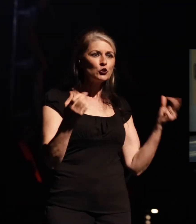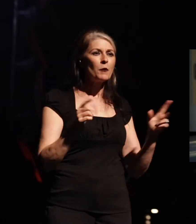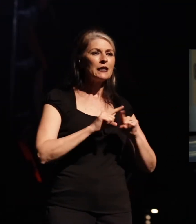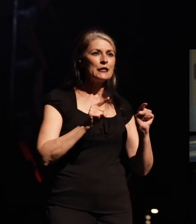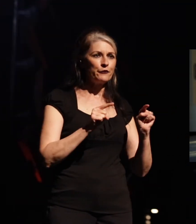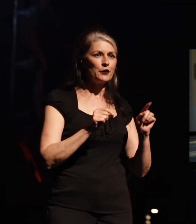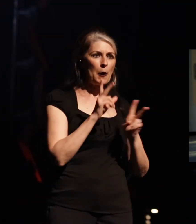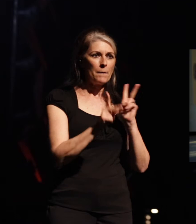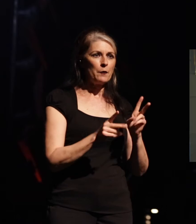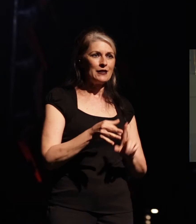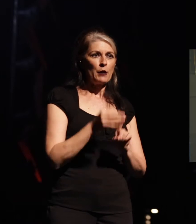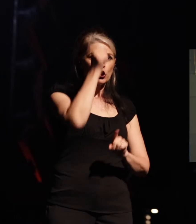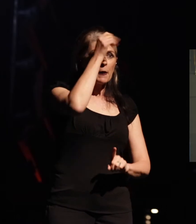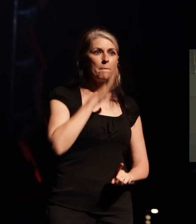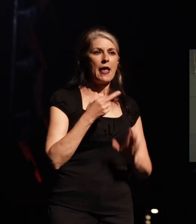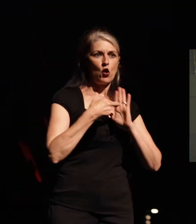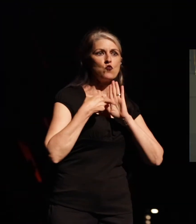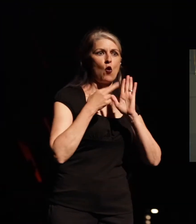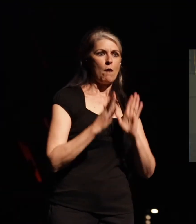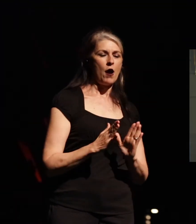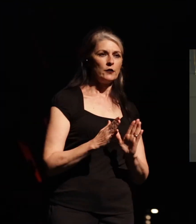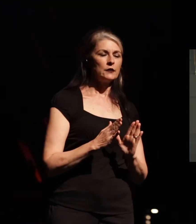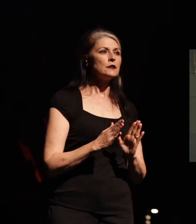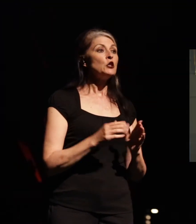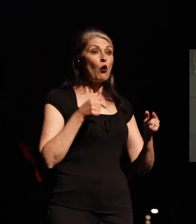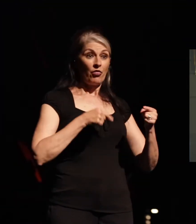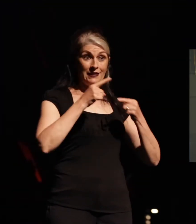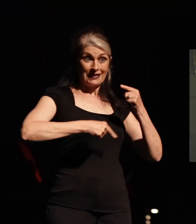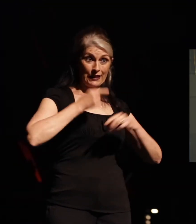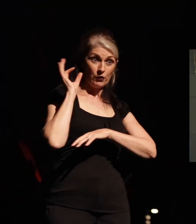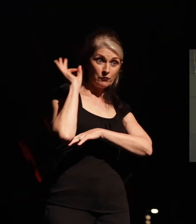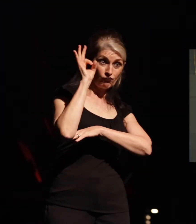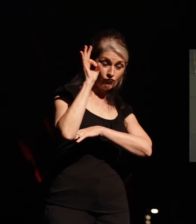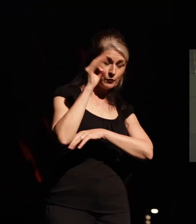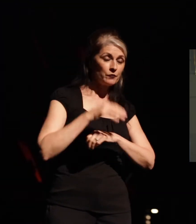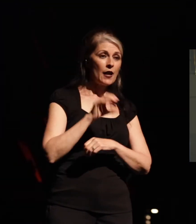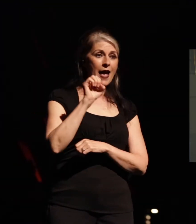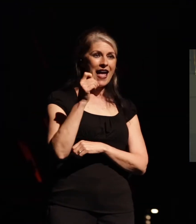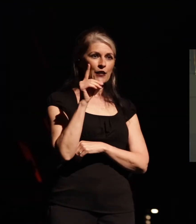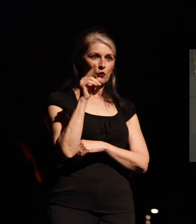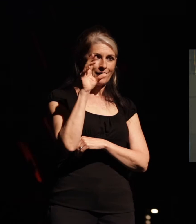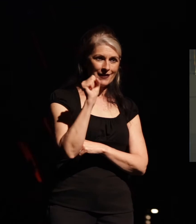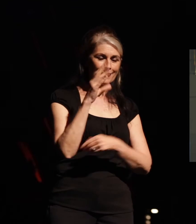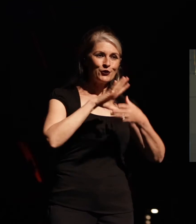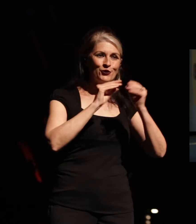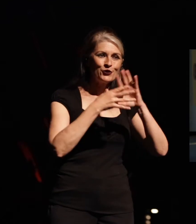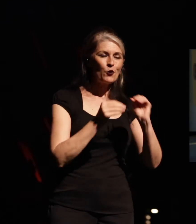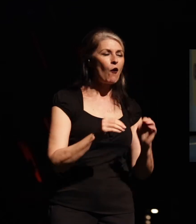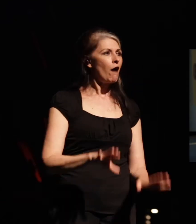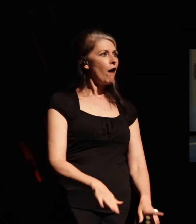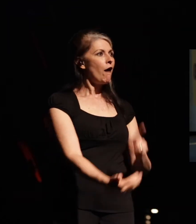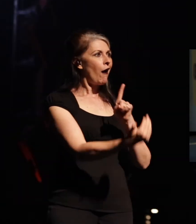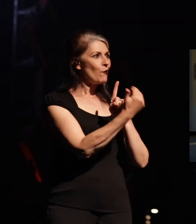role models. So going through this series, the Exodus story just reminded me